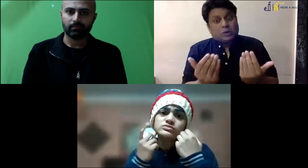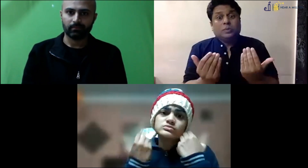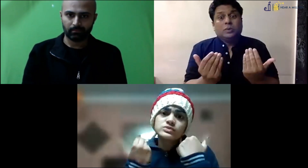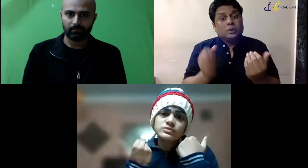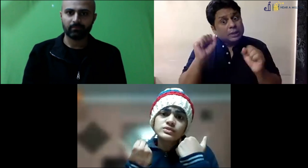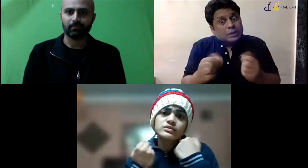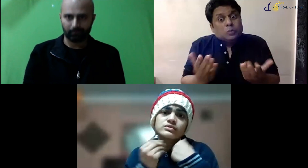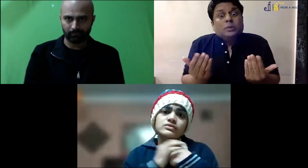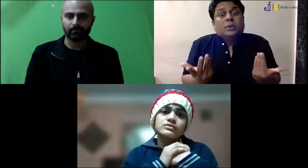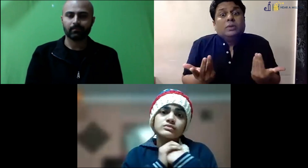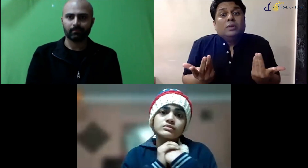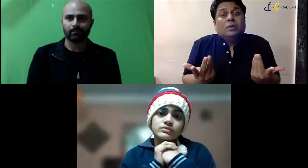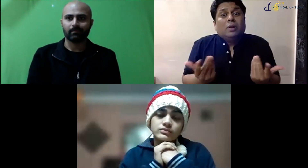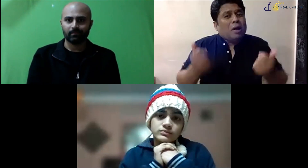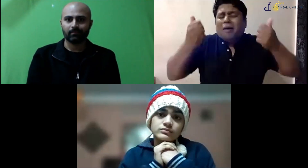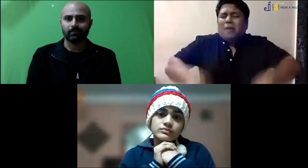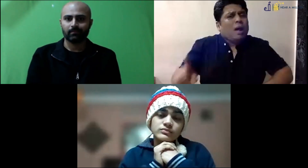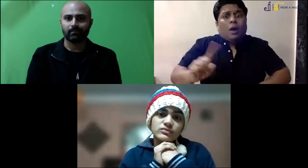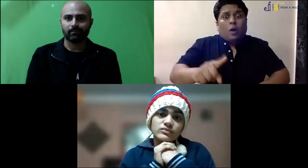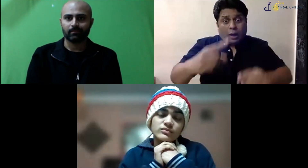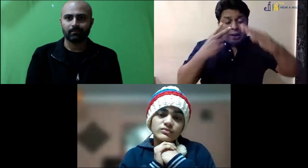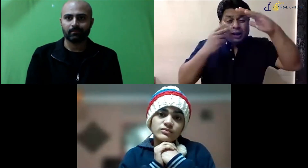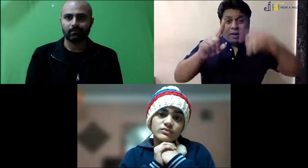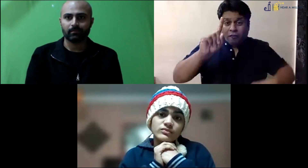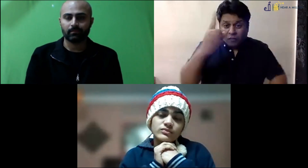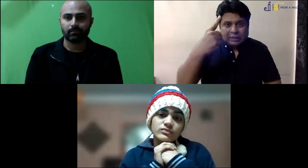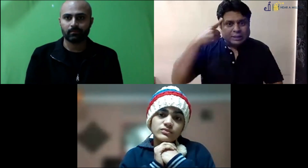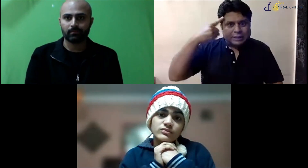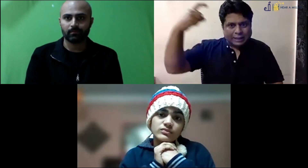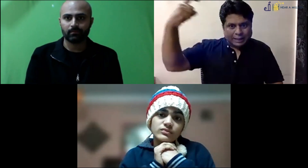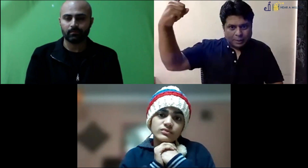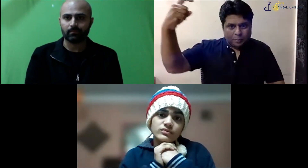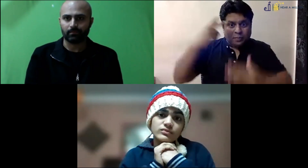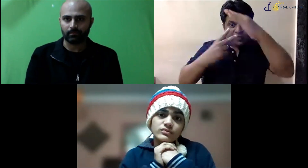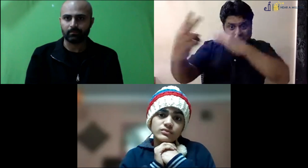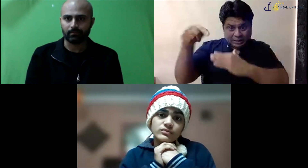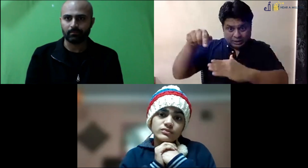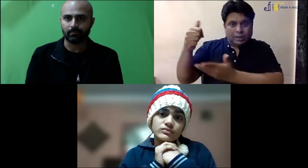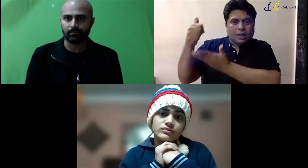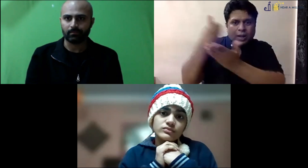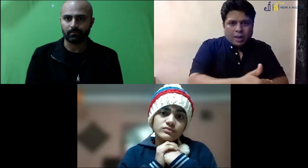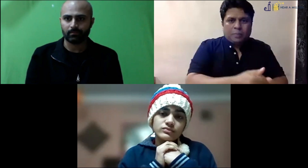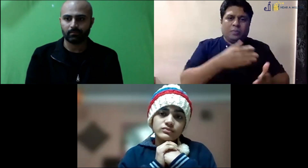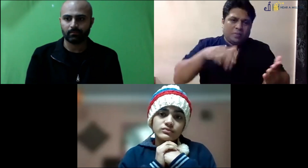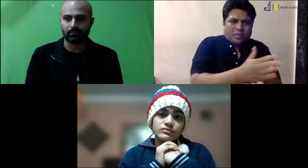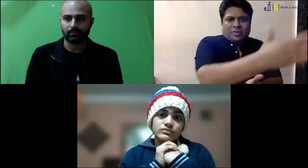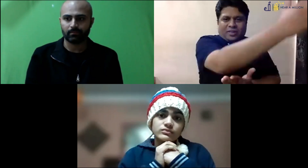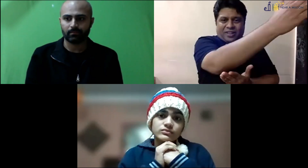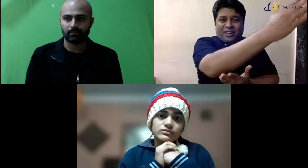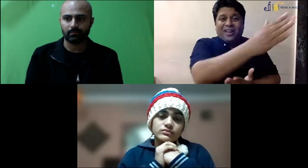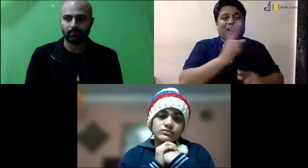yeah, that could be possible. That could be possible, also. It's not nothing like that we could fail or we got failed,